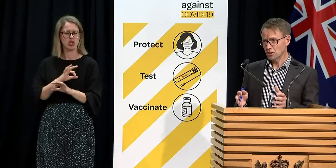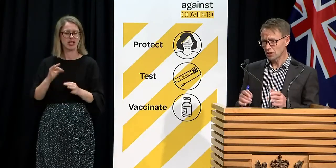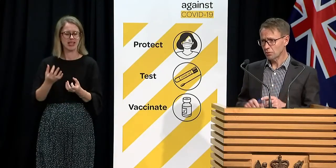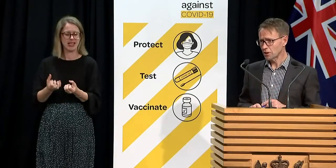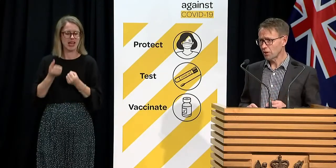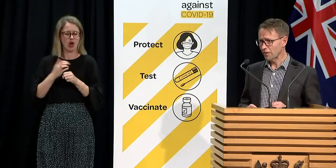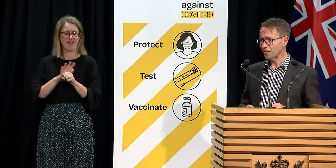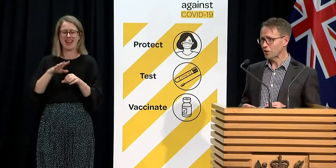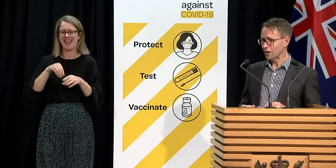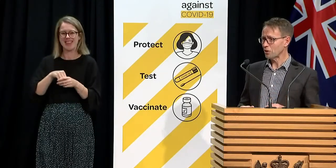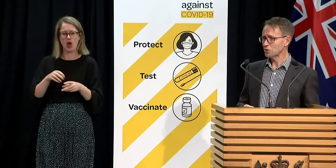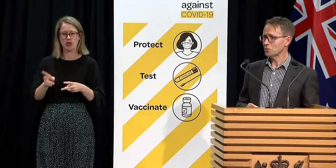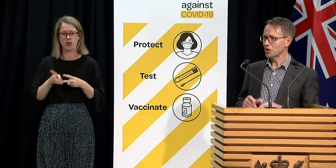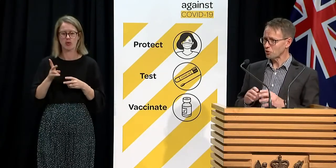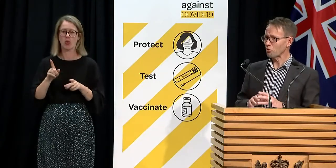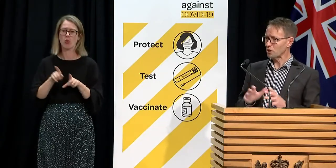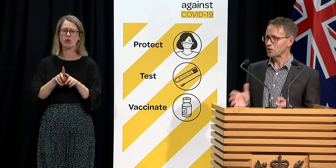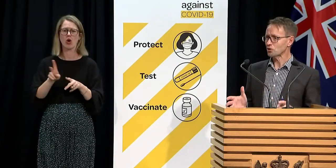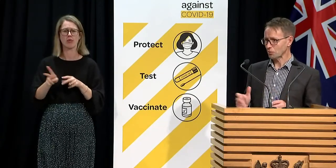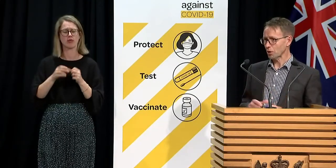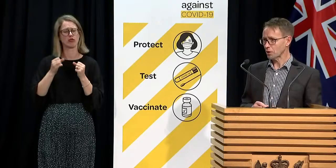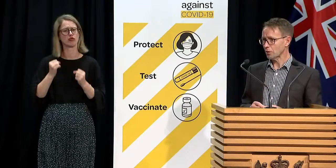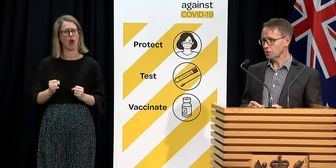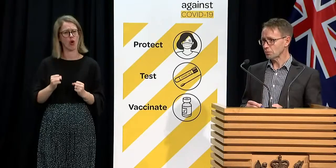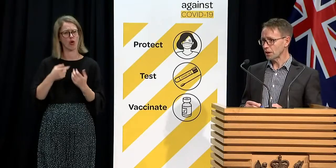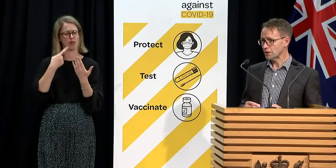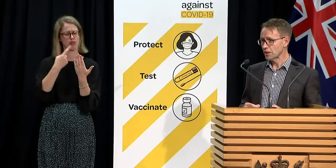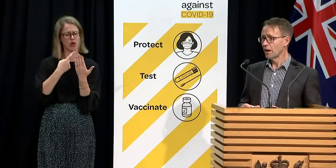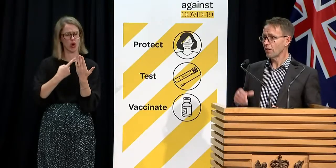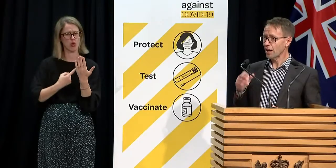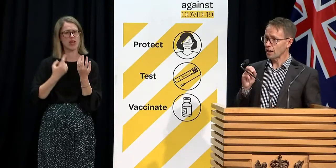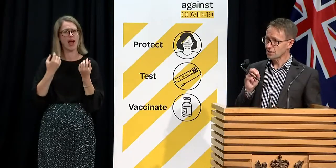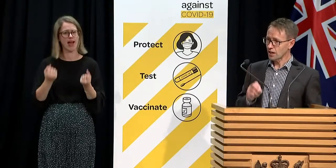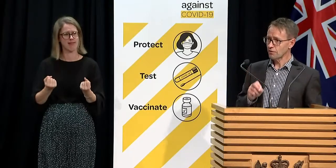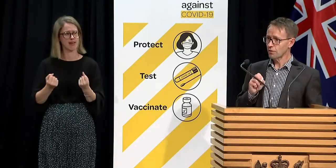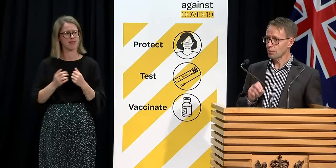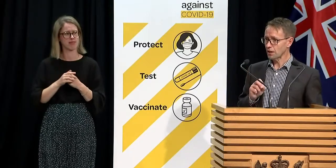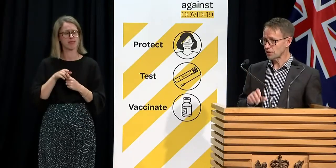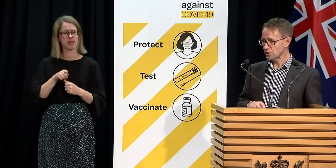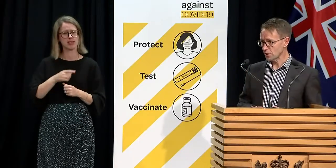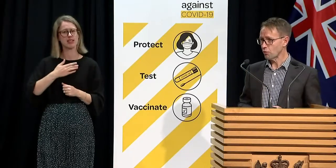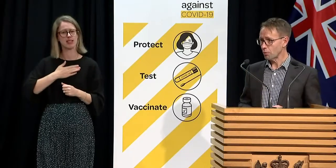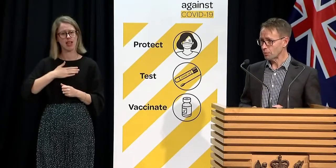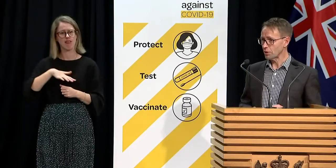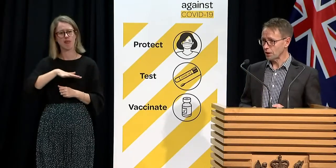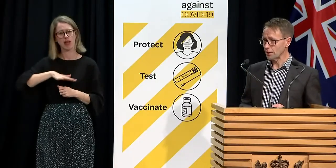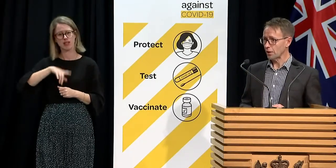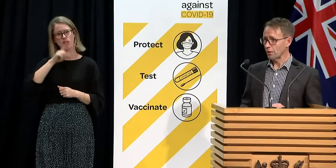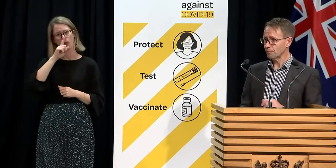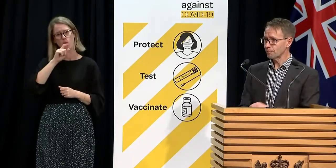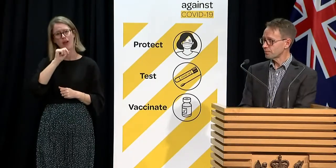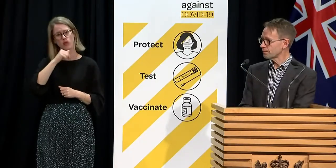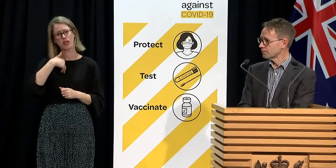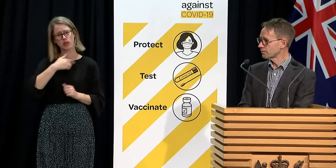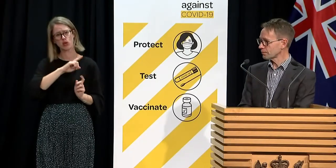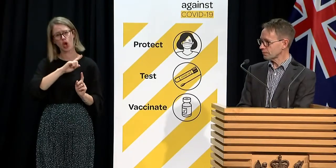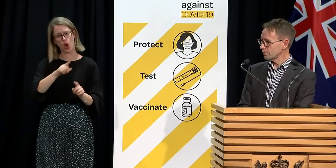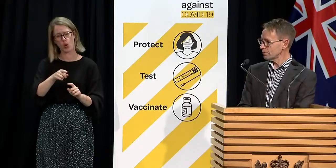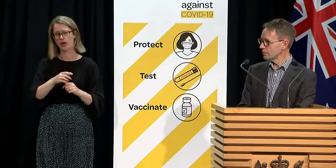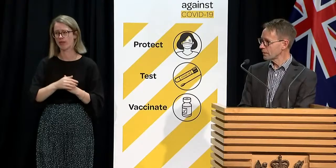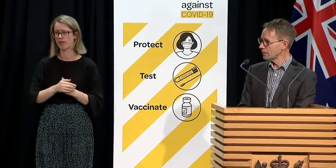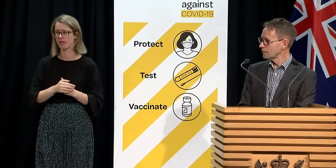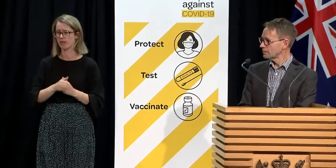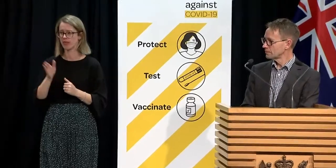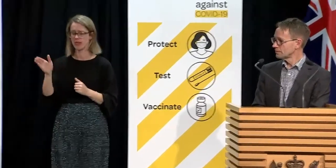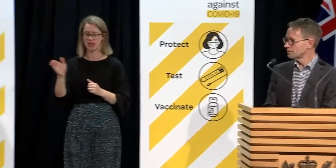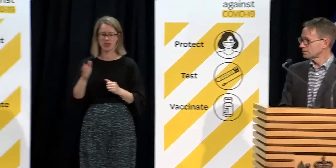hospital. And just to reiterate that, our hospitals have got really strict protocols in place. They are safe places for people needing care. Of course, things